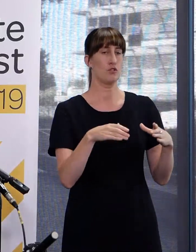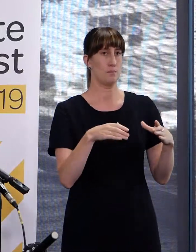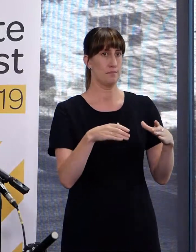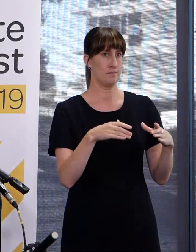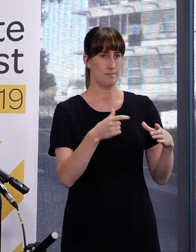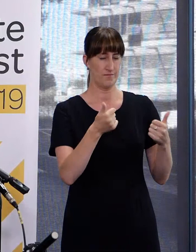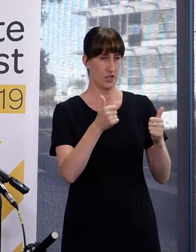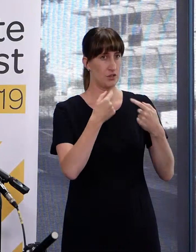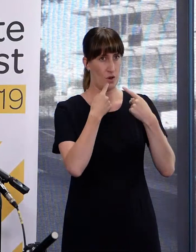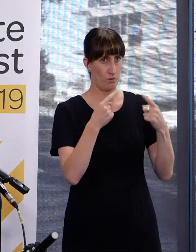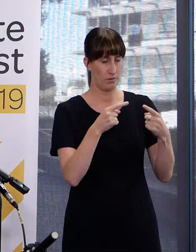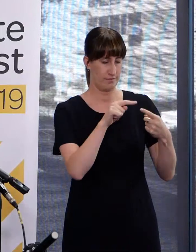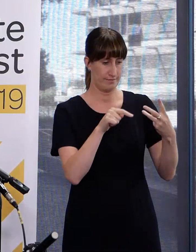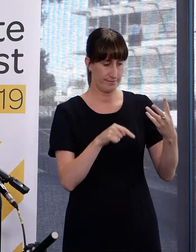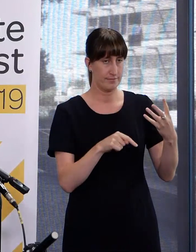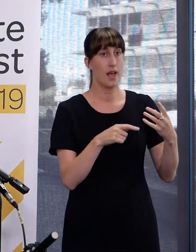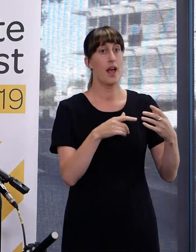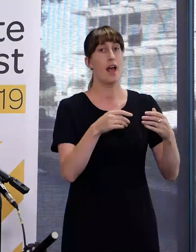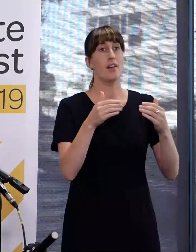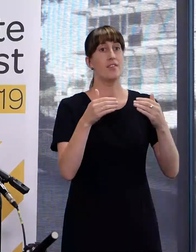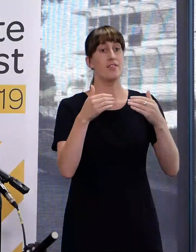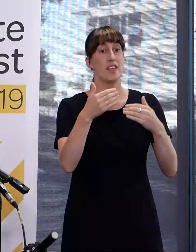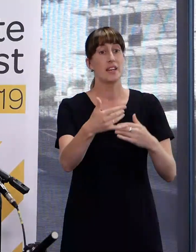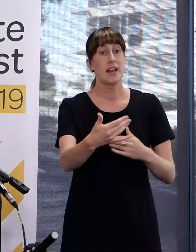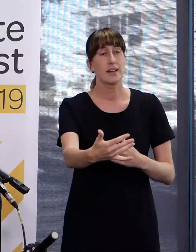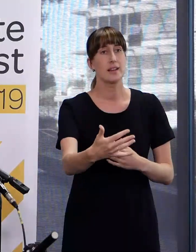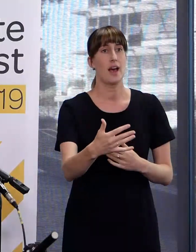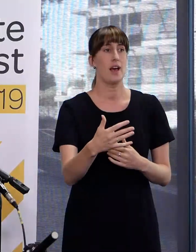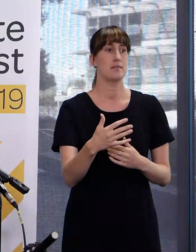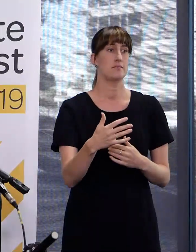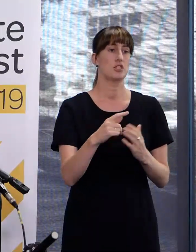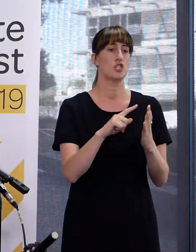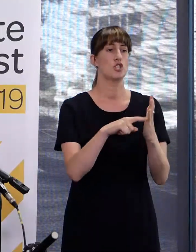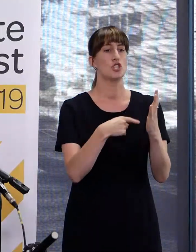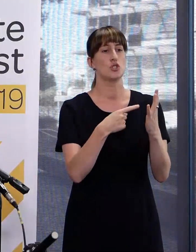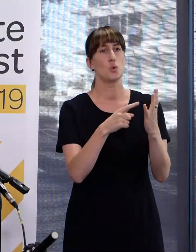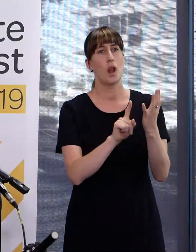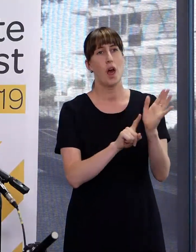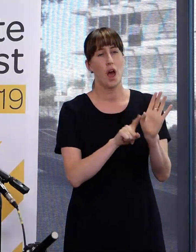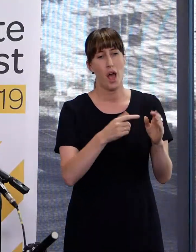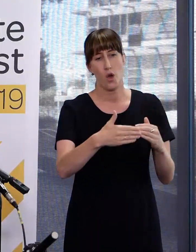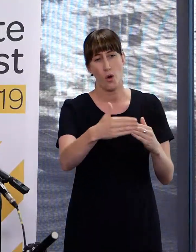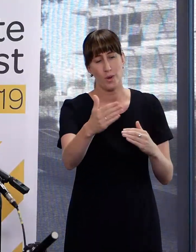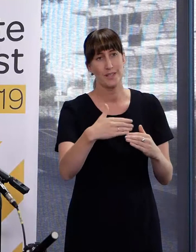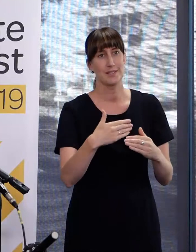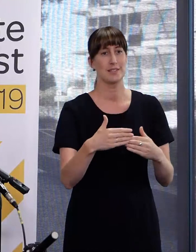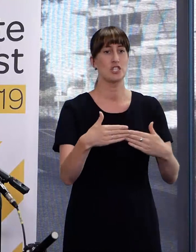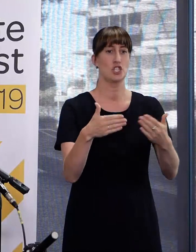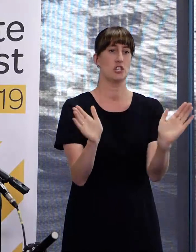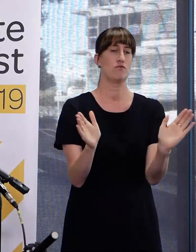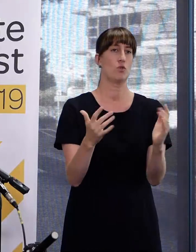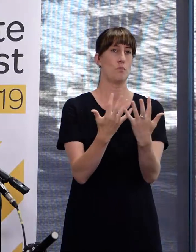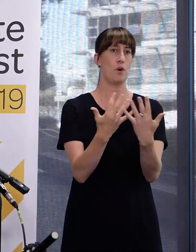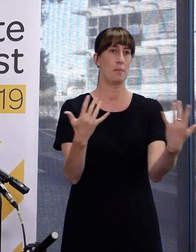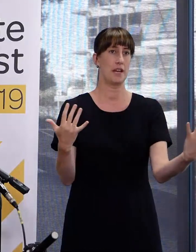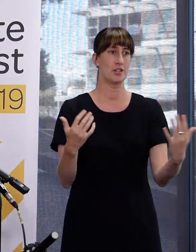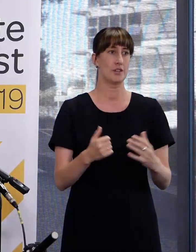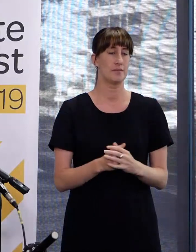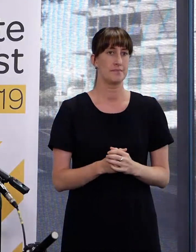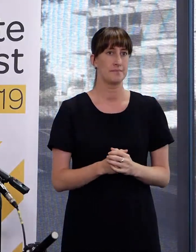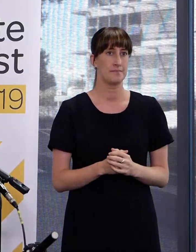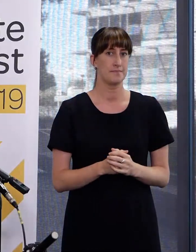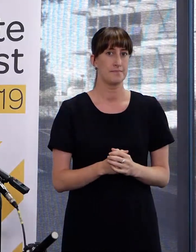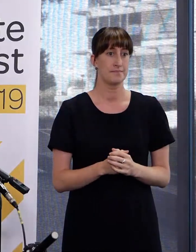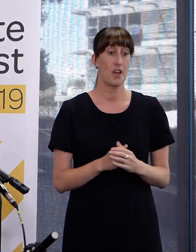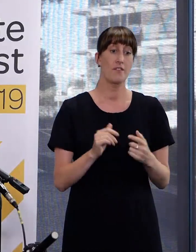then there will come a point in the second half of the year we will do that wider rollout to the general population. But I guess after those who are most